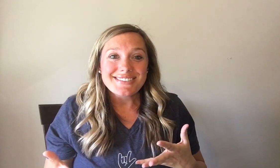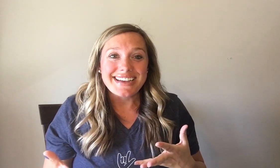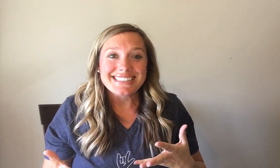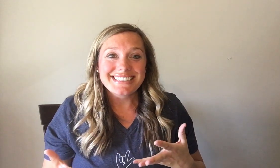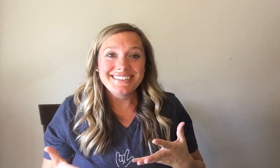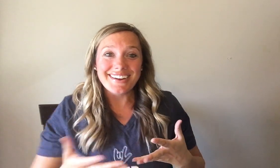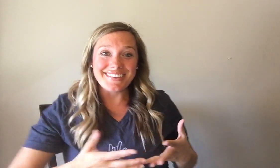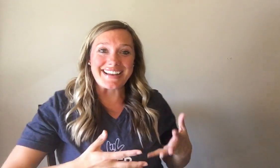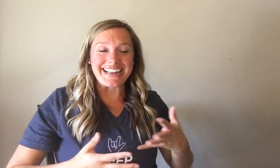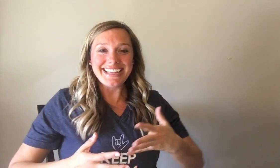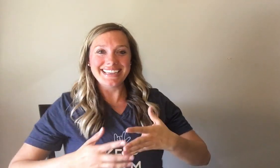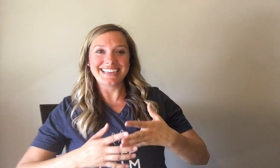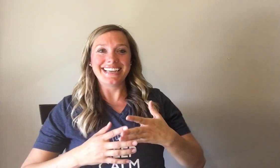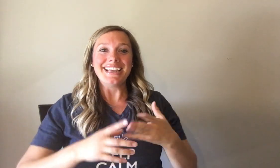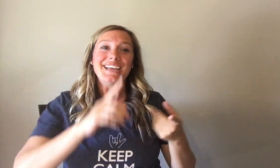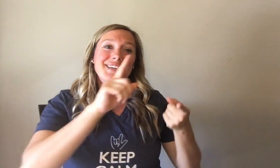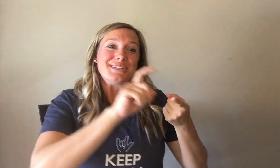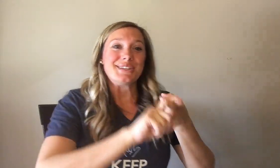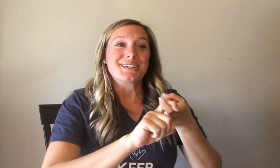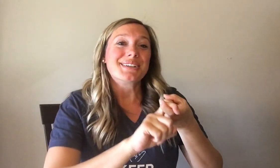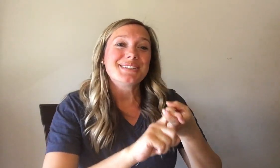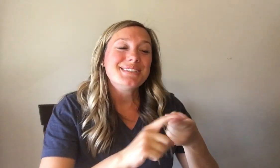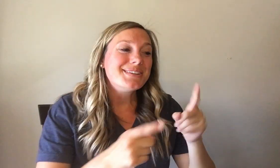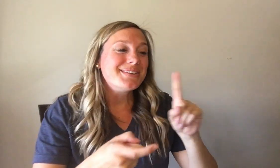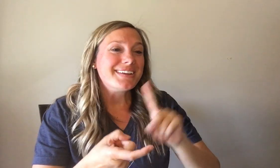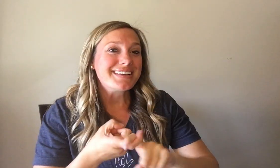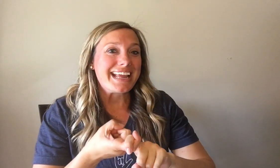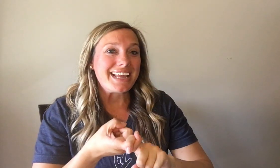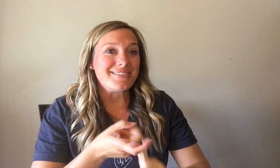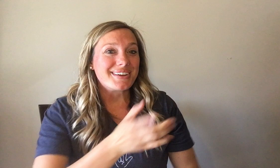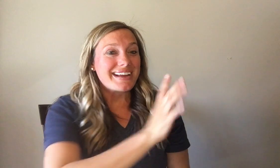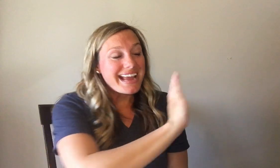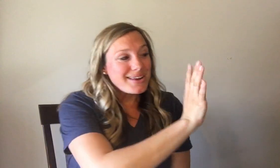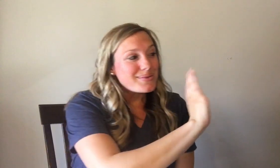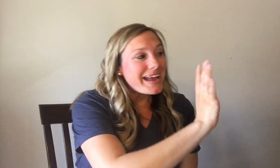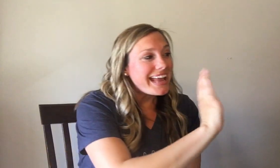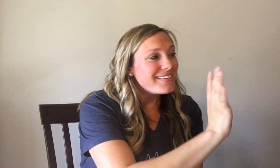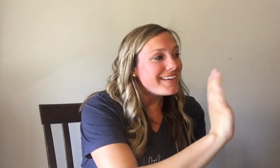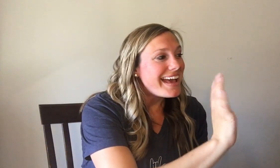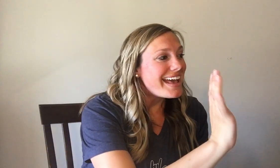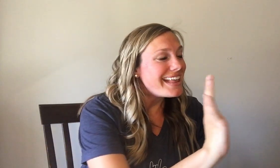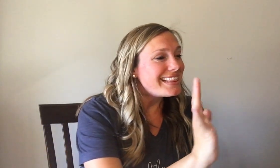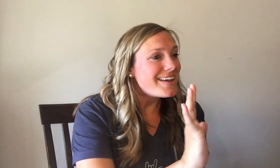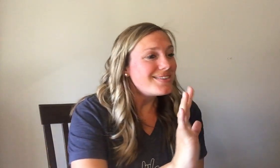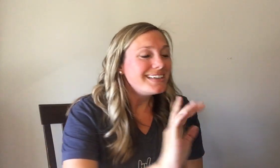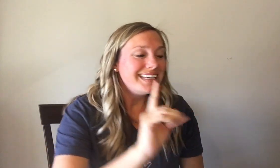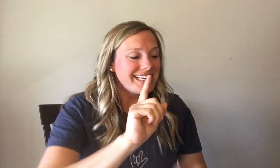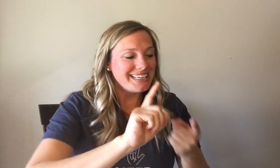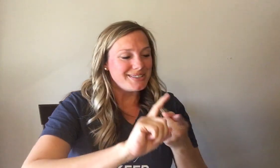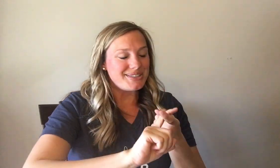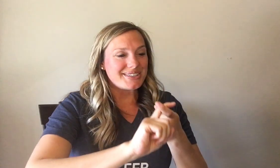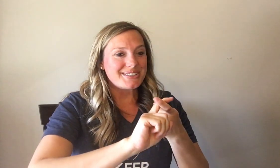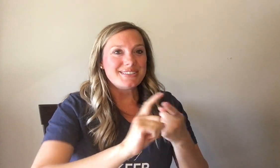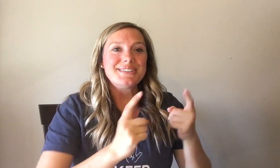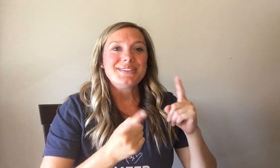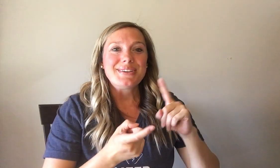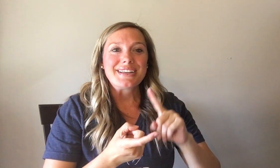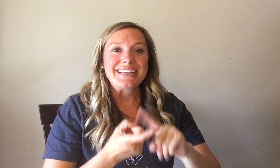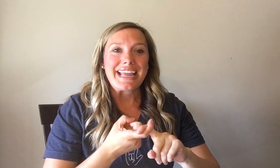us. Ready? Turn to your neighbor and wave hello. Turn to your